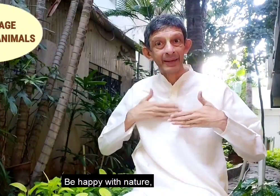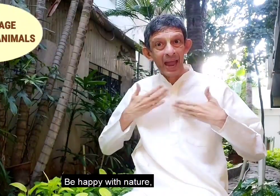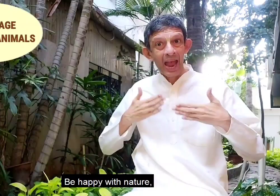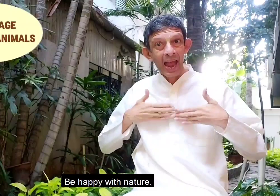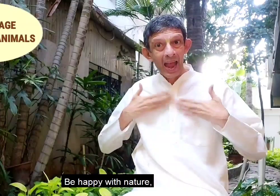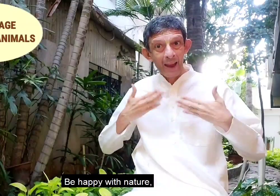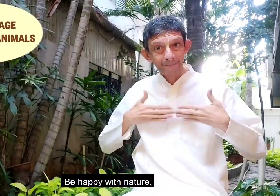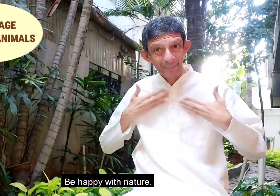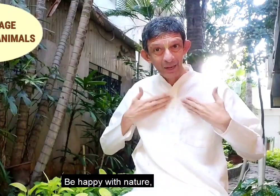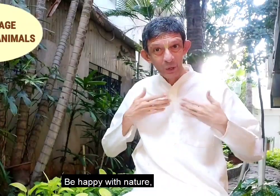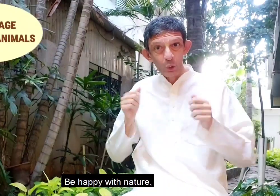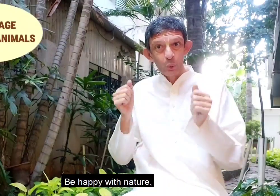Be happy with nature.